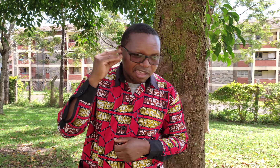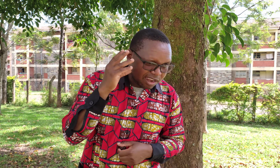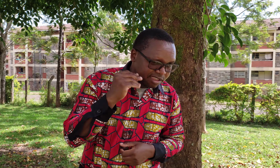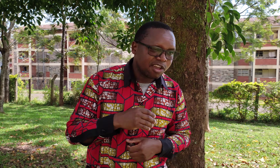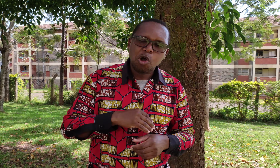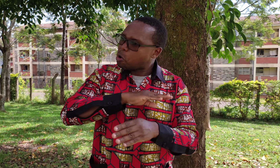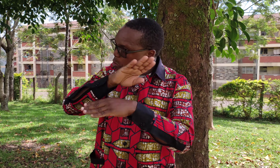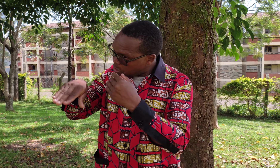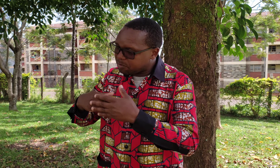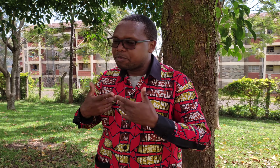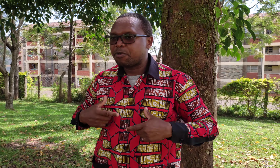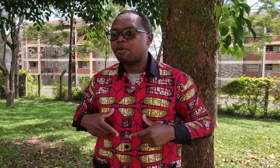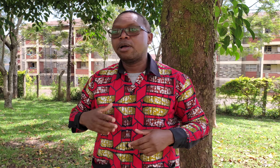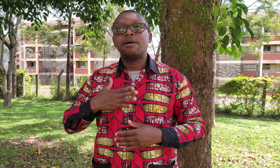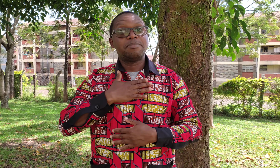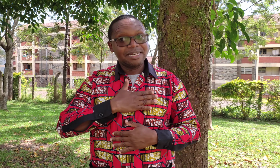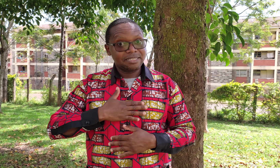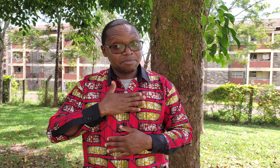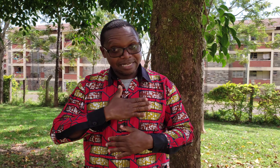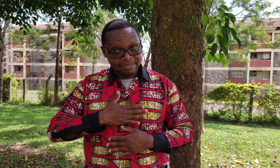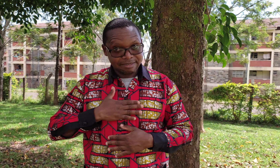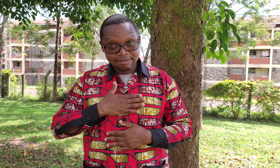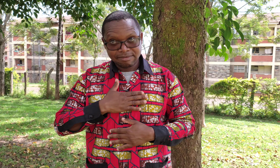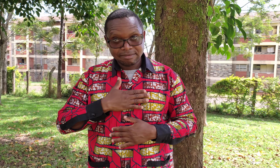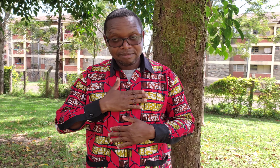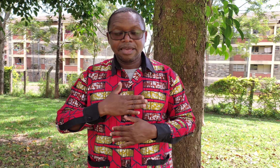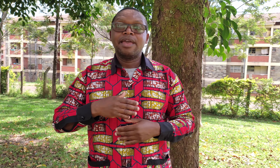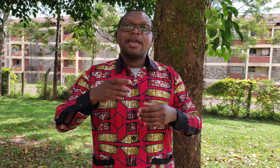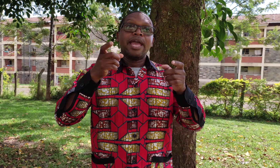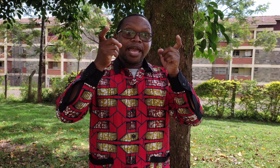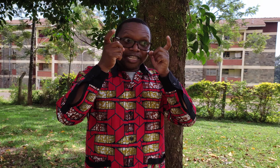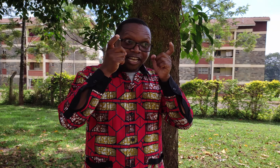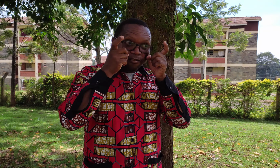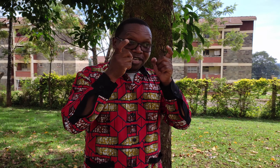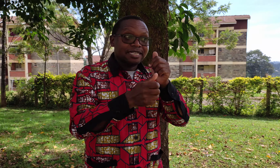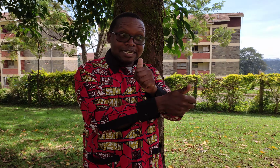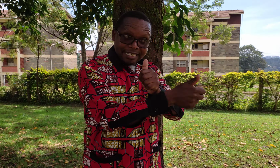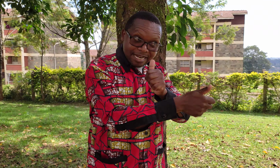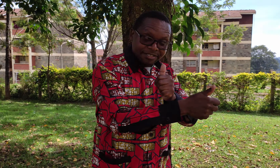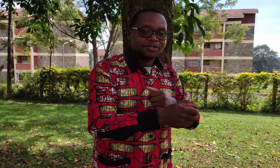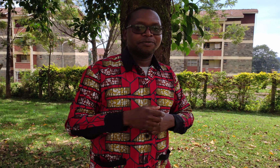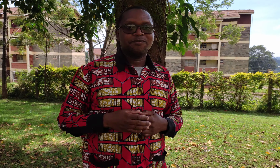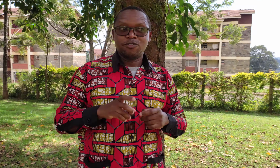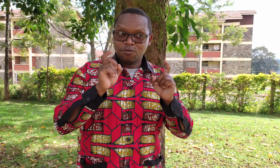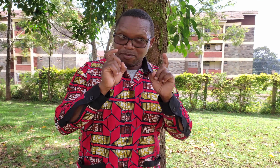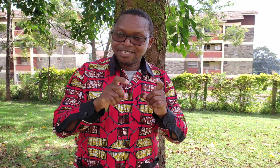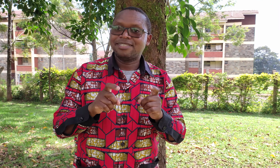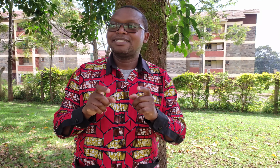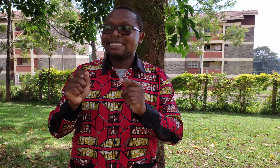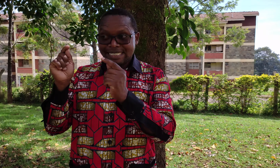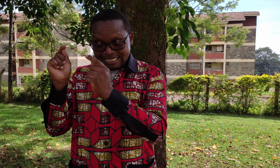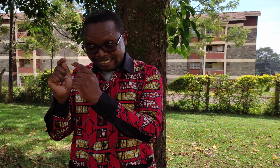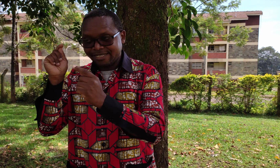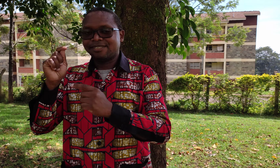hearing, all people, please, please. HIV is dangerous. You must test.